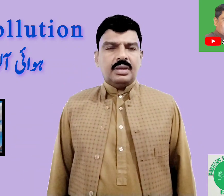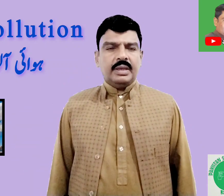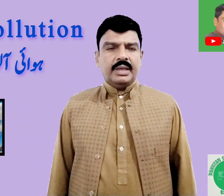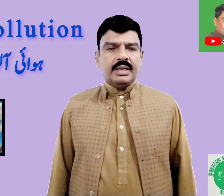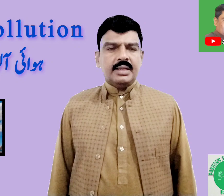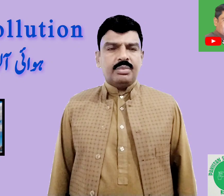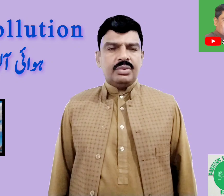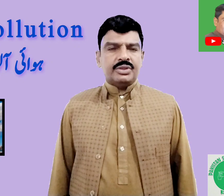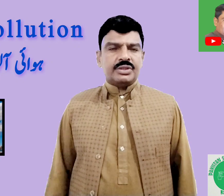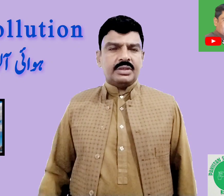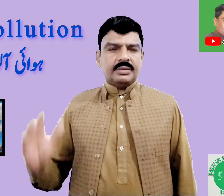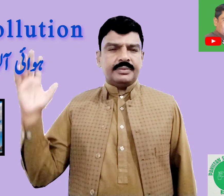air pollution,